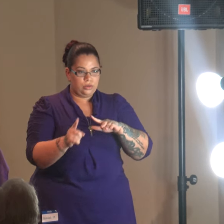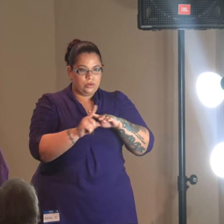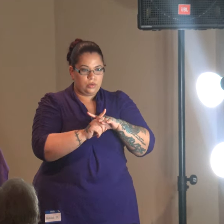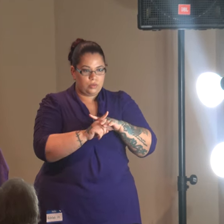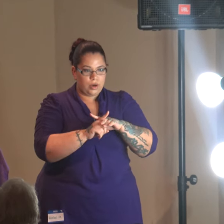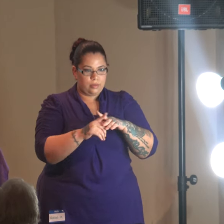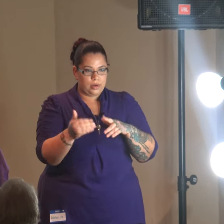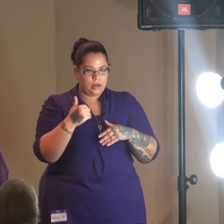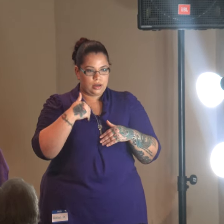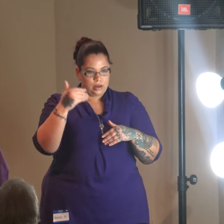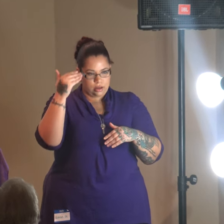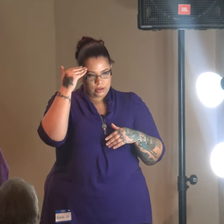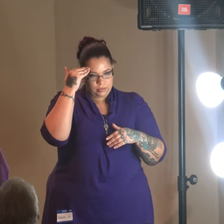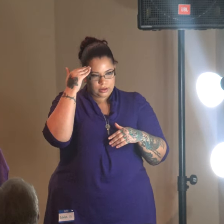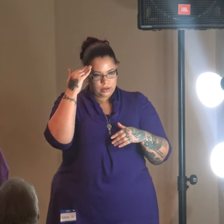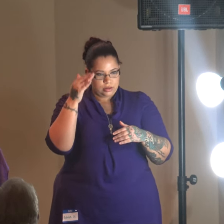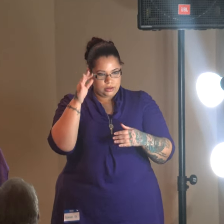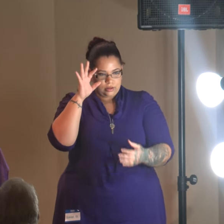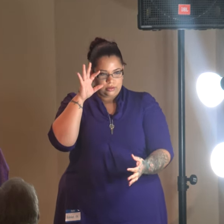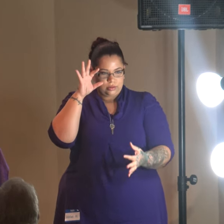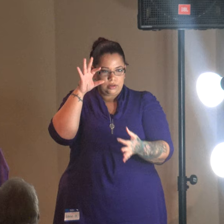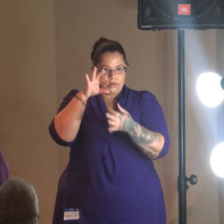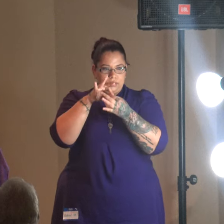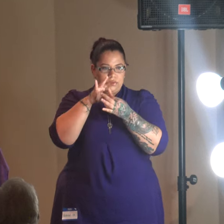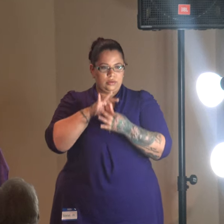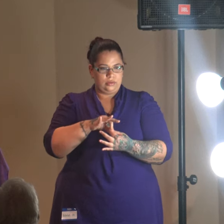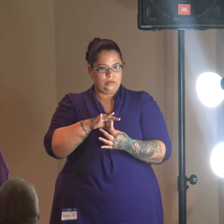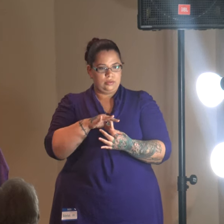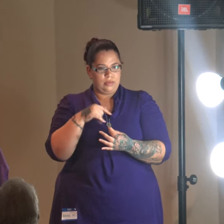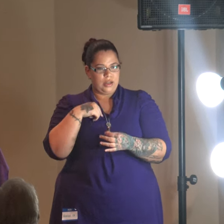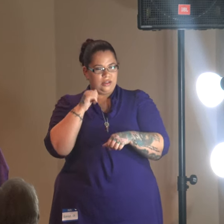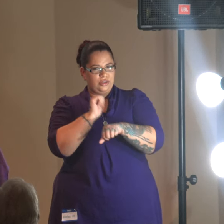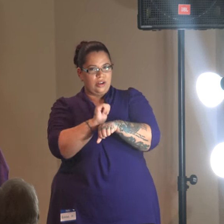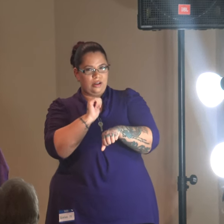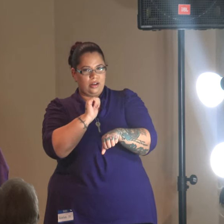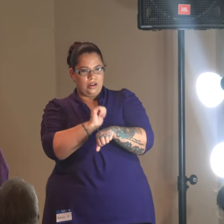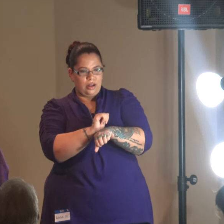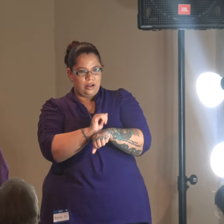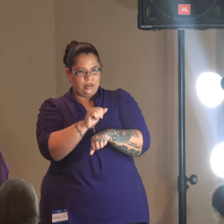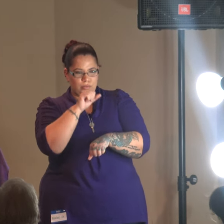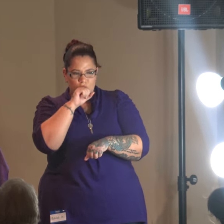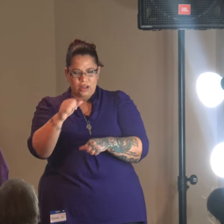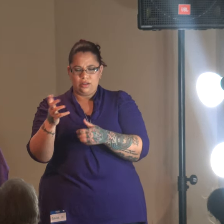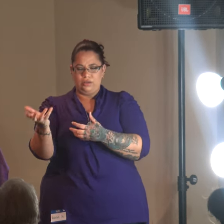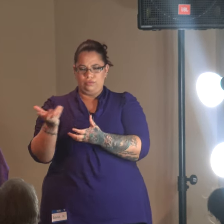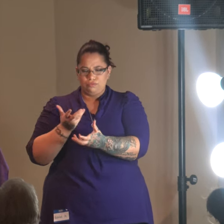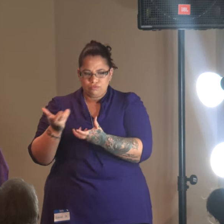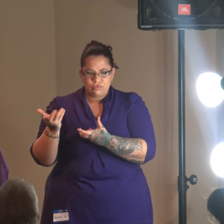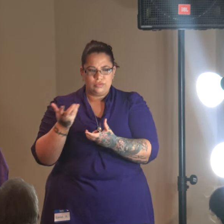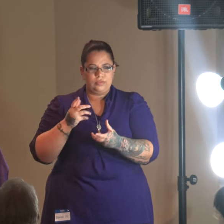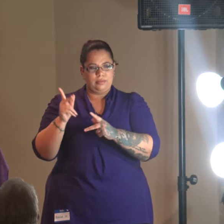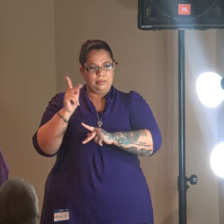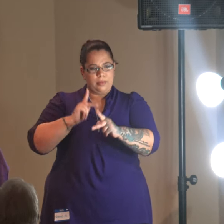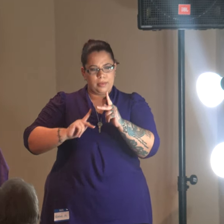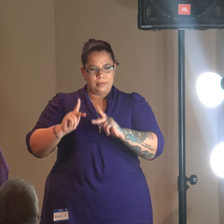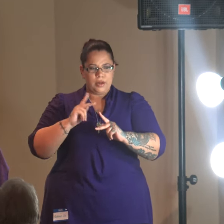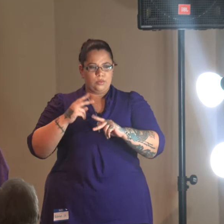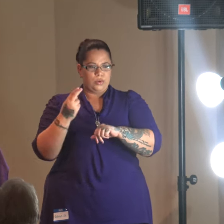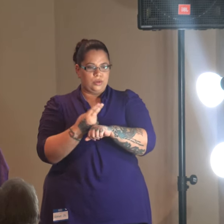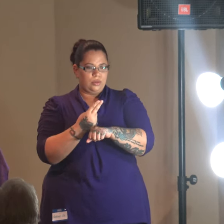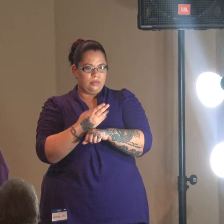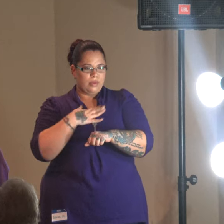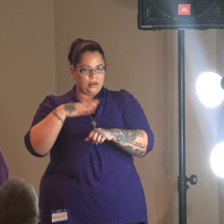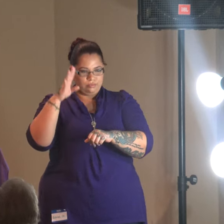with, oh, I have a great job. I'm going in here to serve others. I'm going in here to use my creative genius